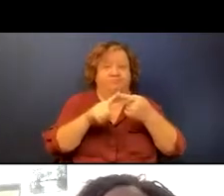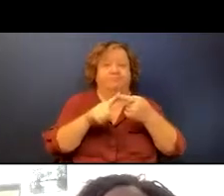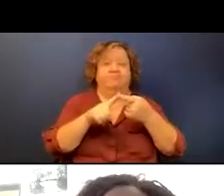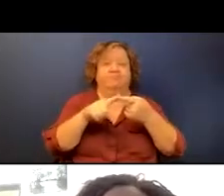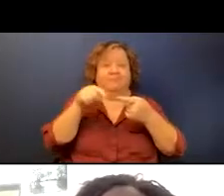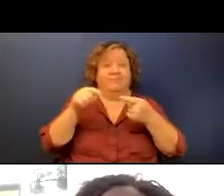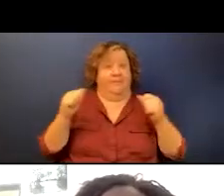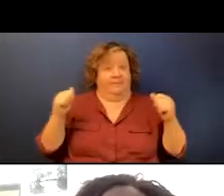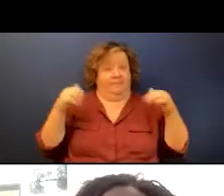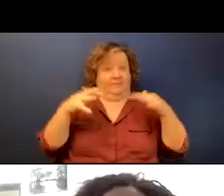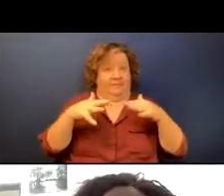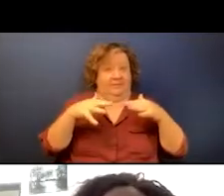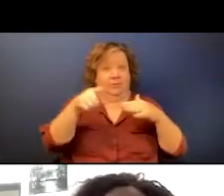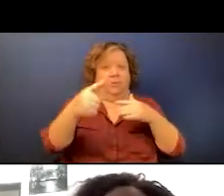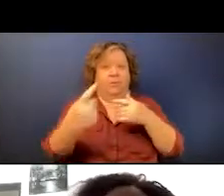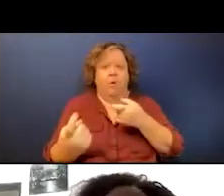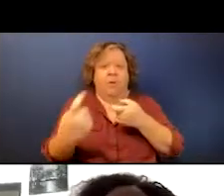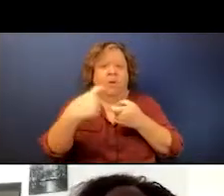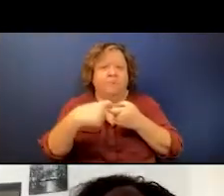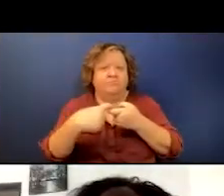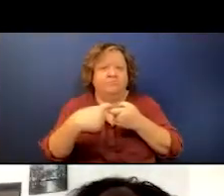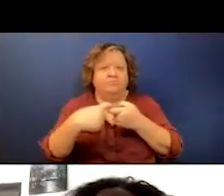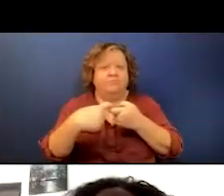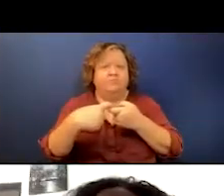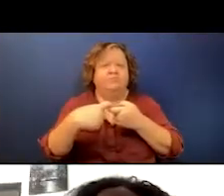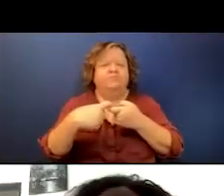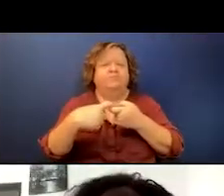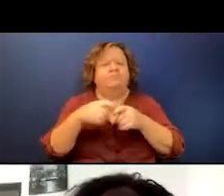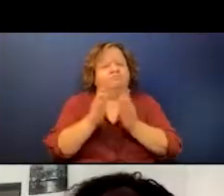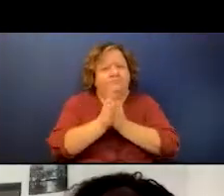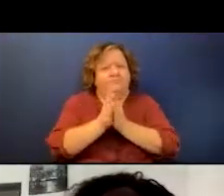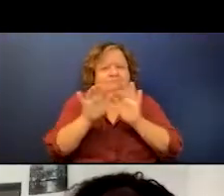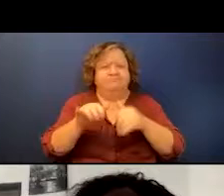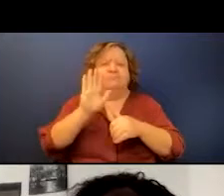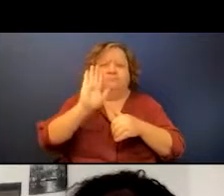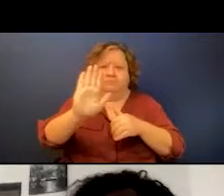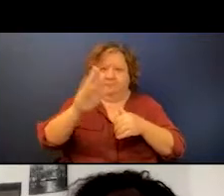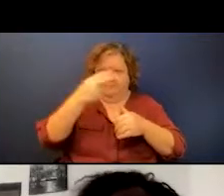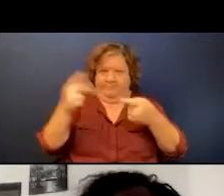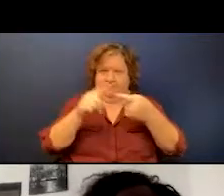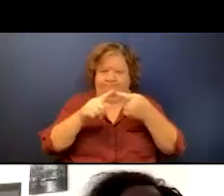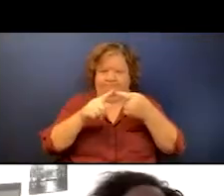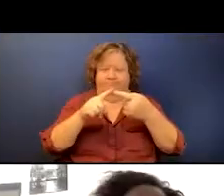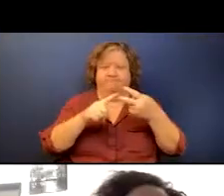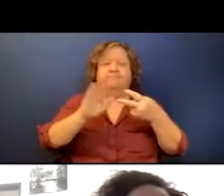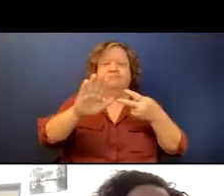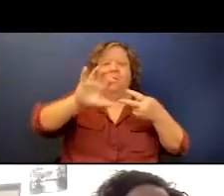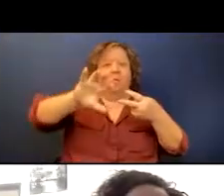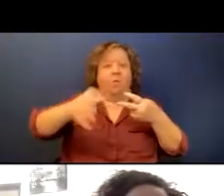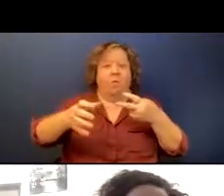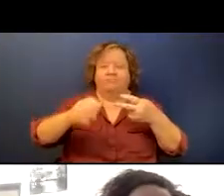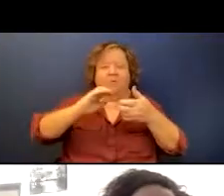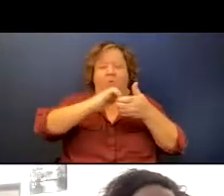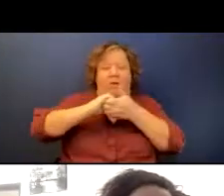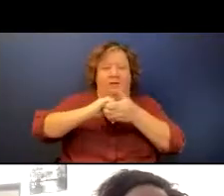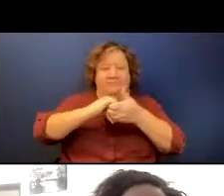the organization, the name of your organization, and where you're joining us from, the country where you're joining us from in the chat box. Secondly, if you'd